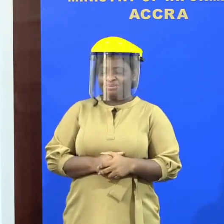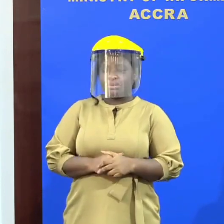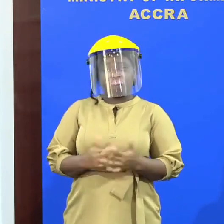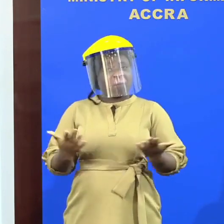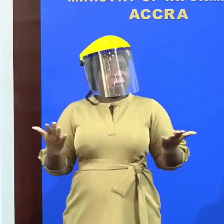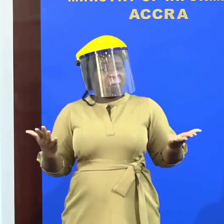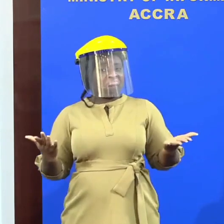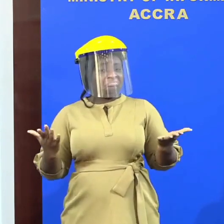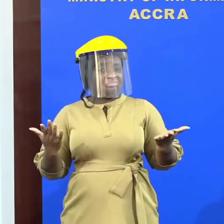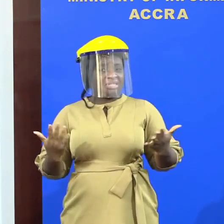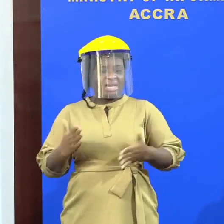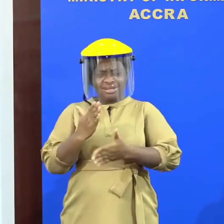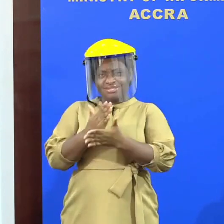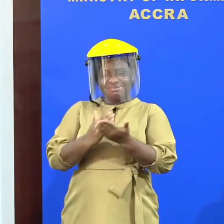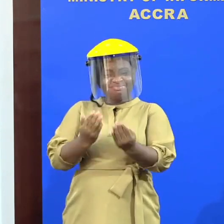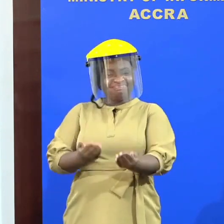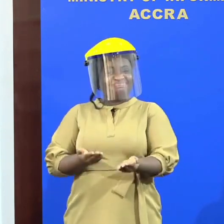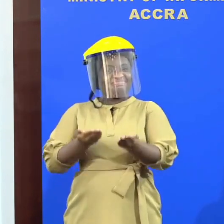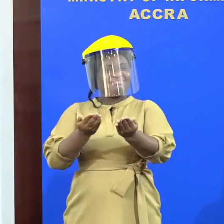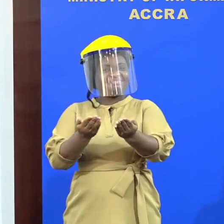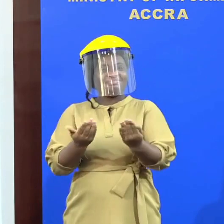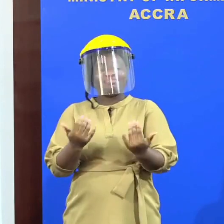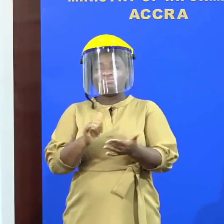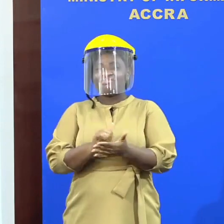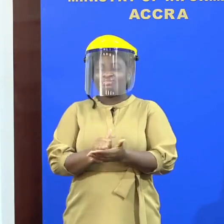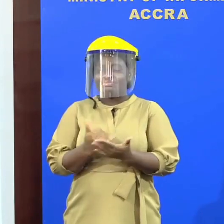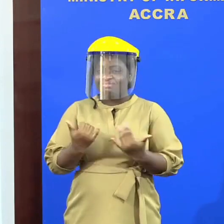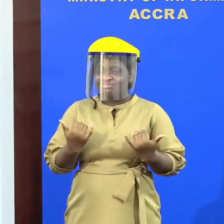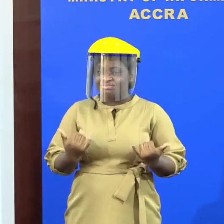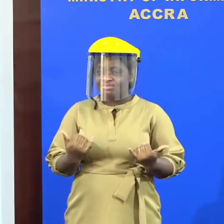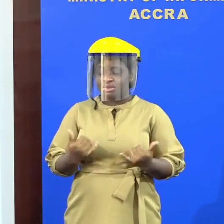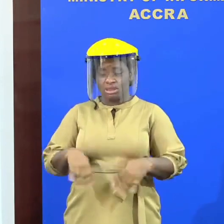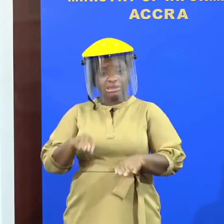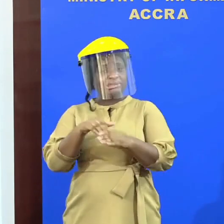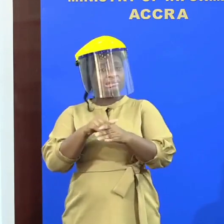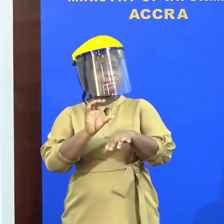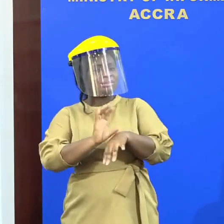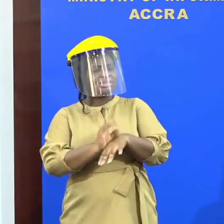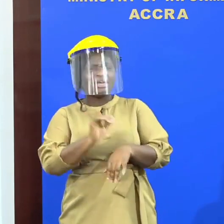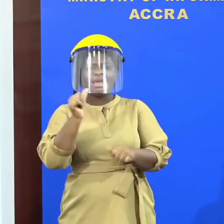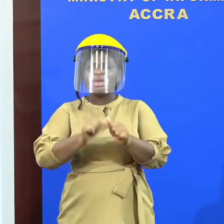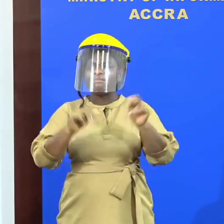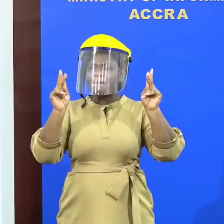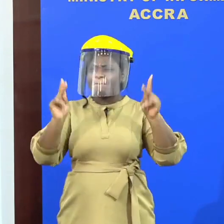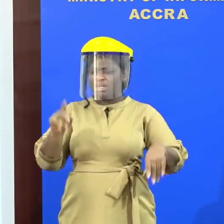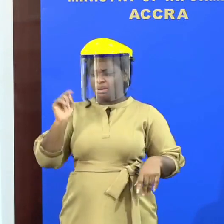So, some of the recommendations is that in the church, everybody must wear a mask.